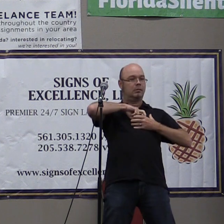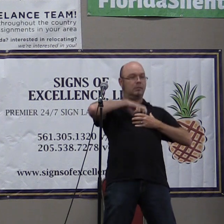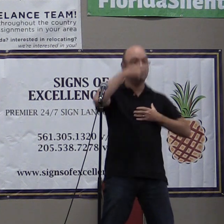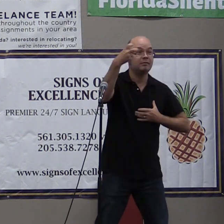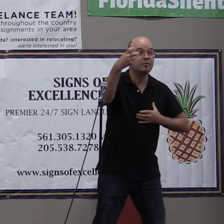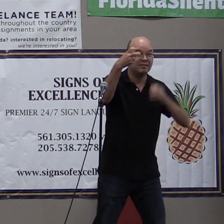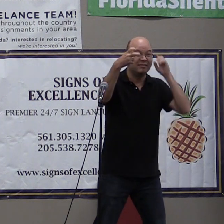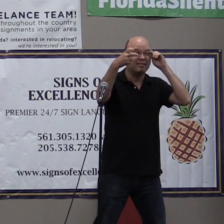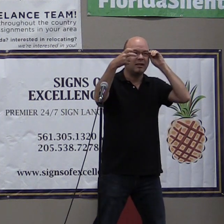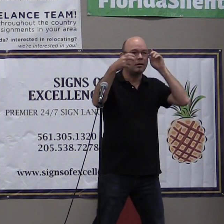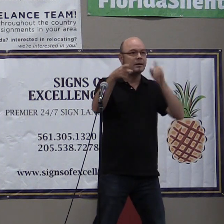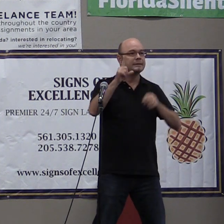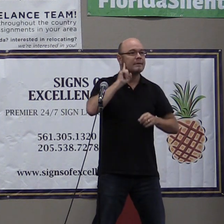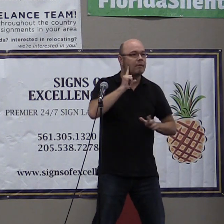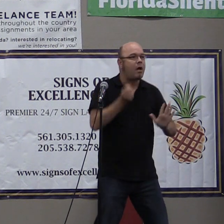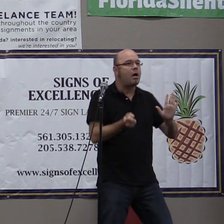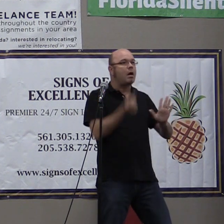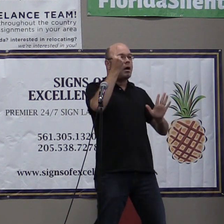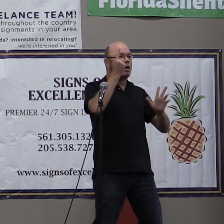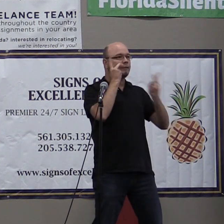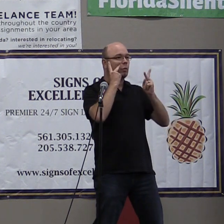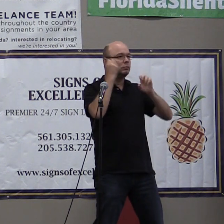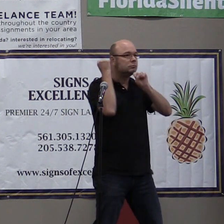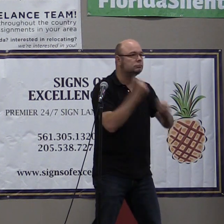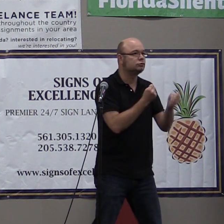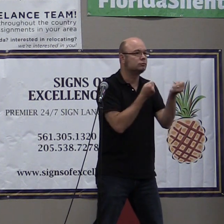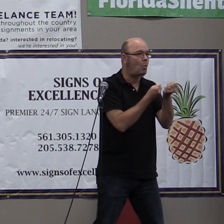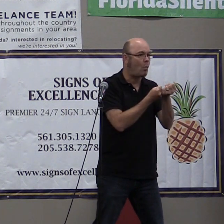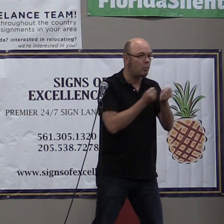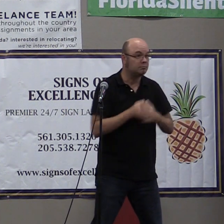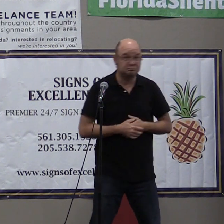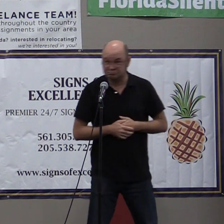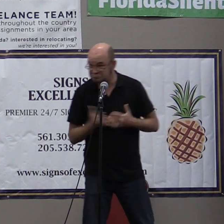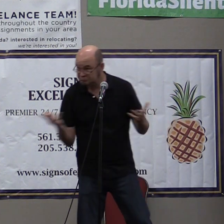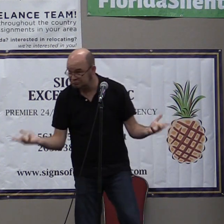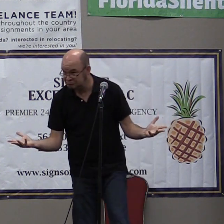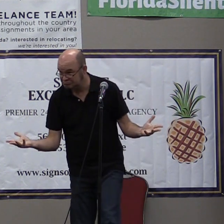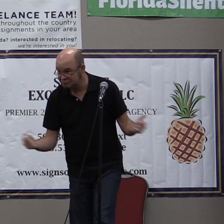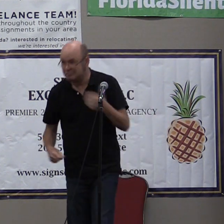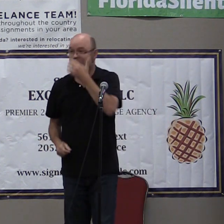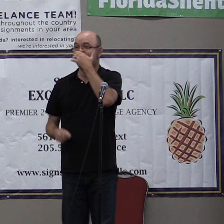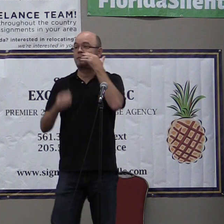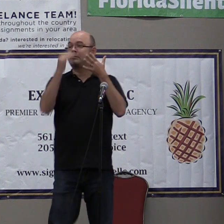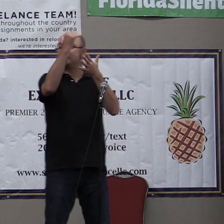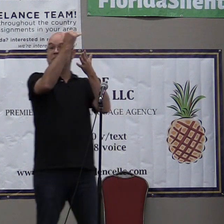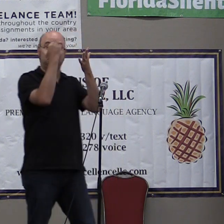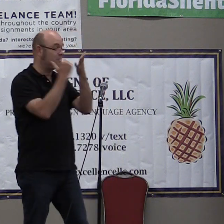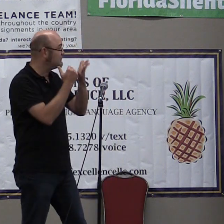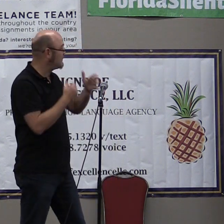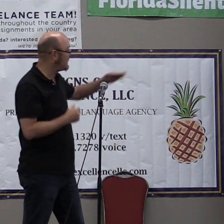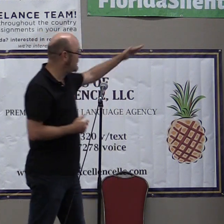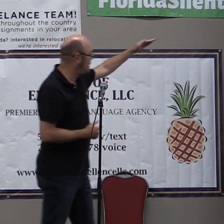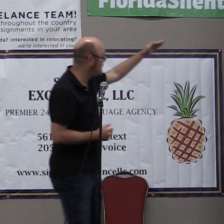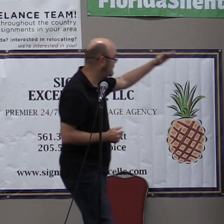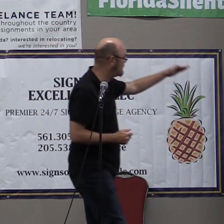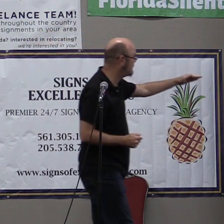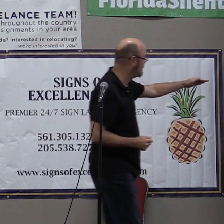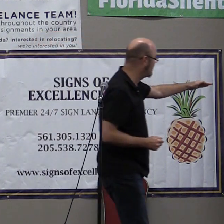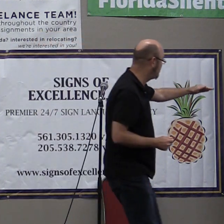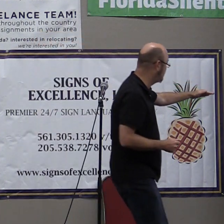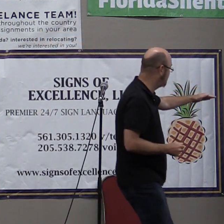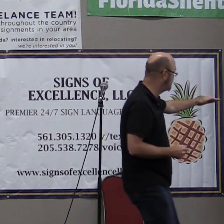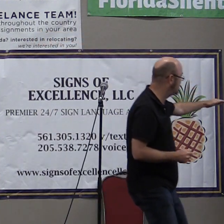working. So we're going to be jumping in and out, being the heart and not being the heart. And so that will be fun.